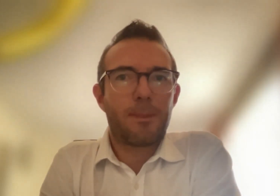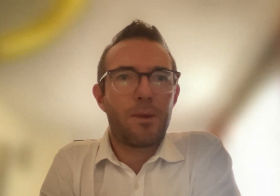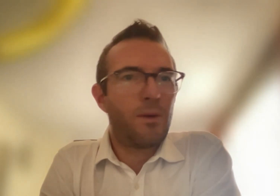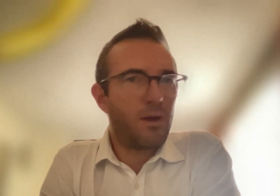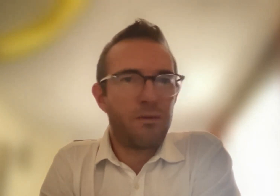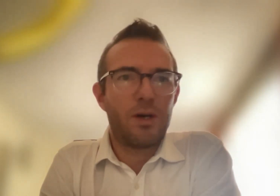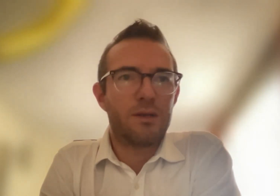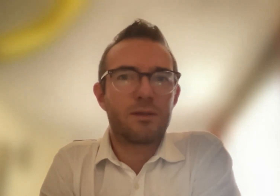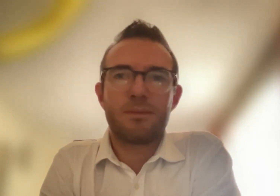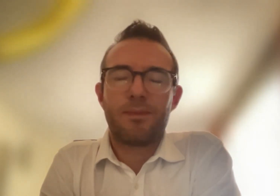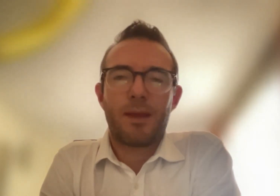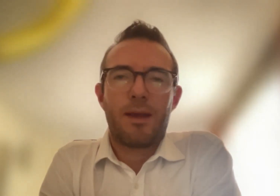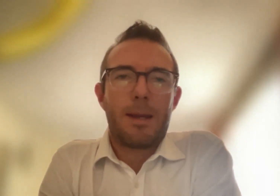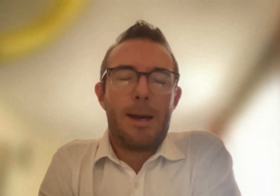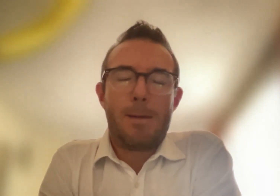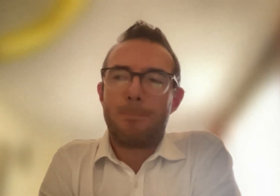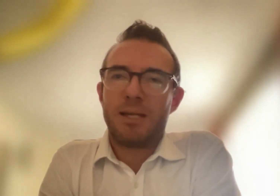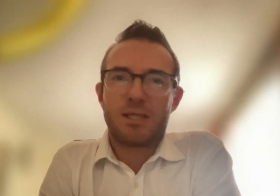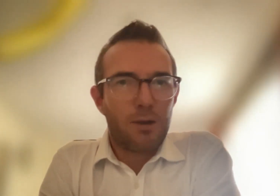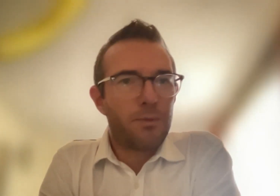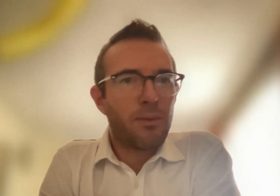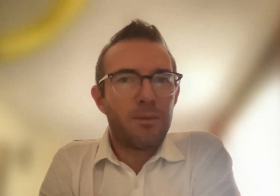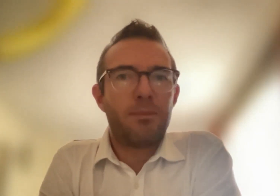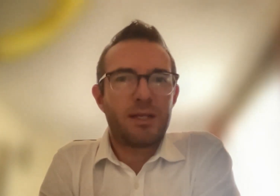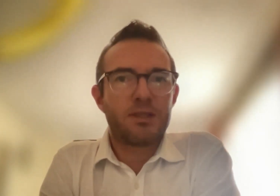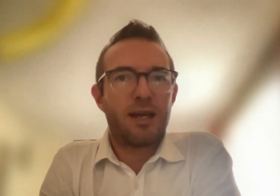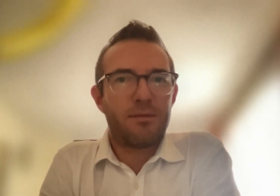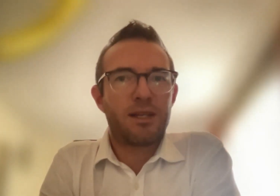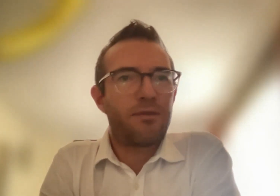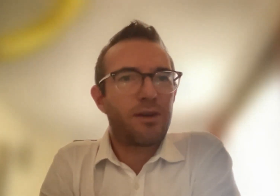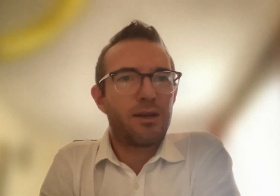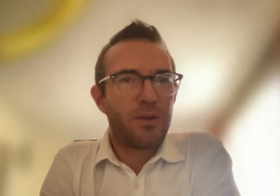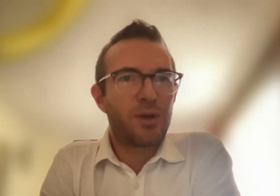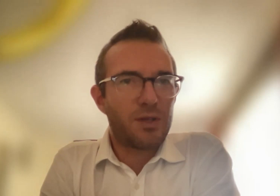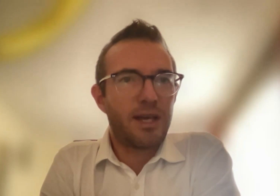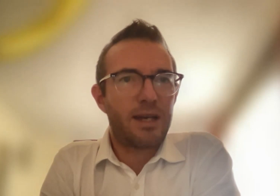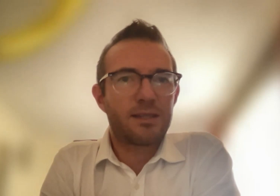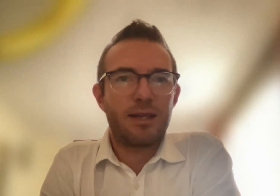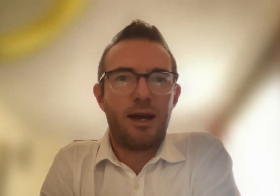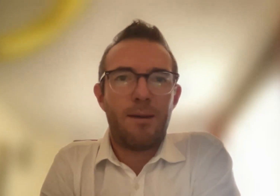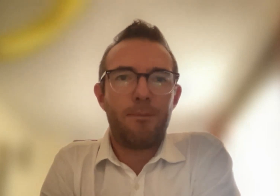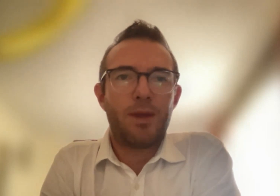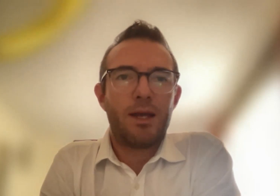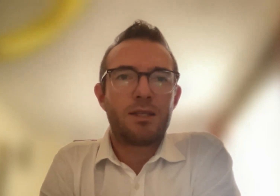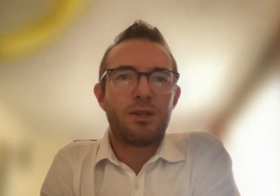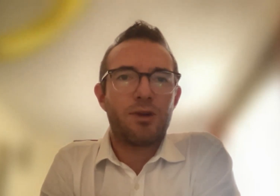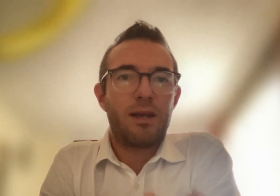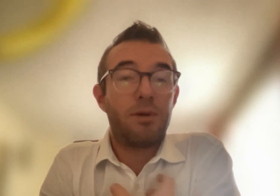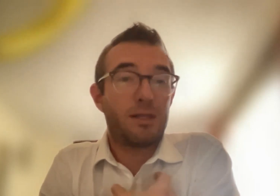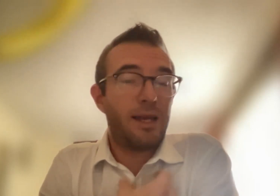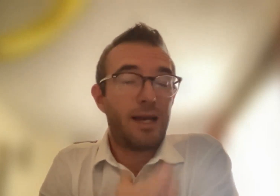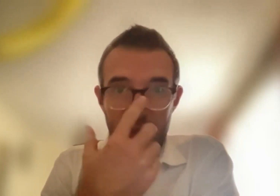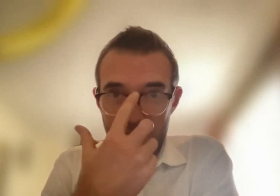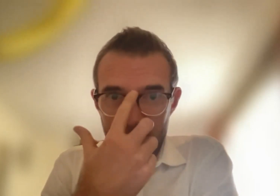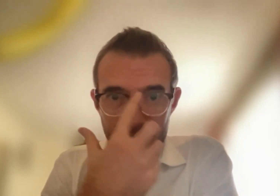people all over the world. It's a global problem, but it does have significant local context. So it's